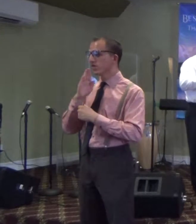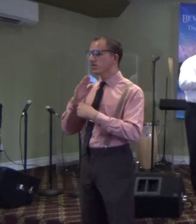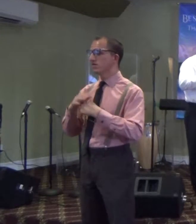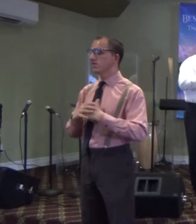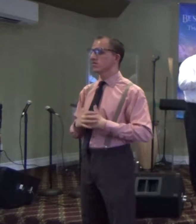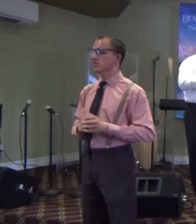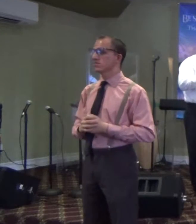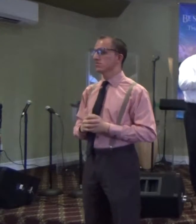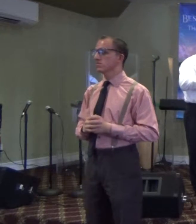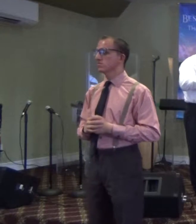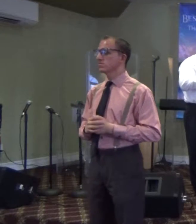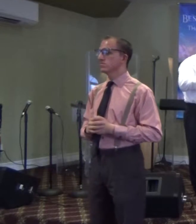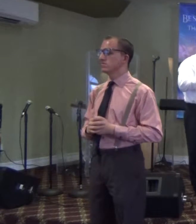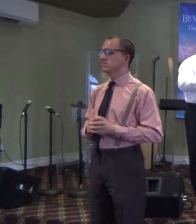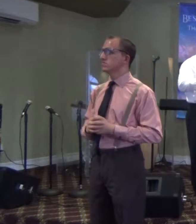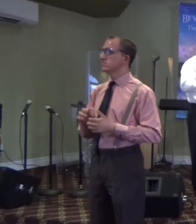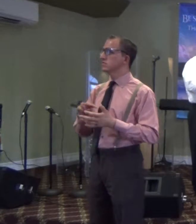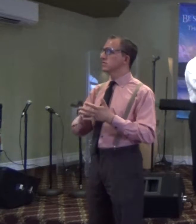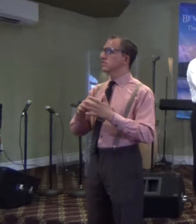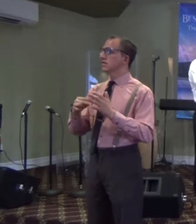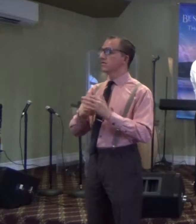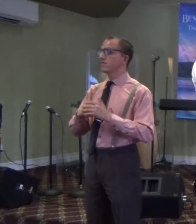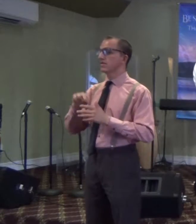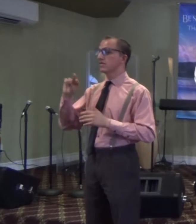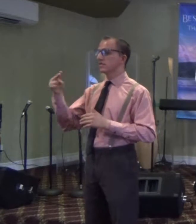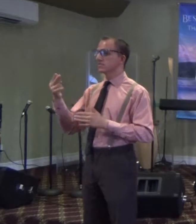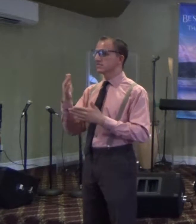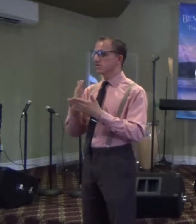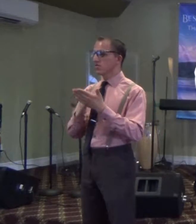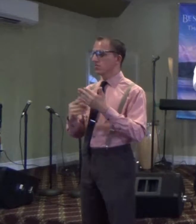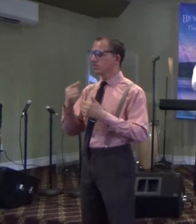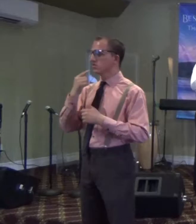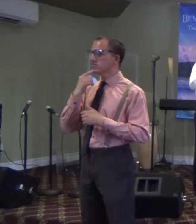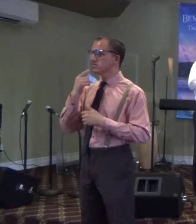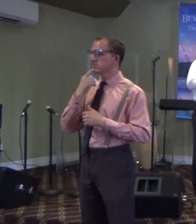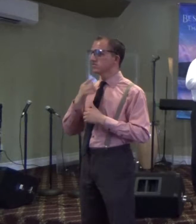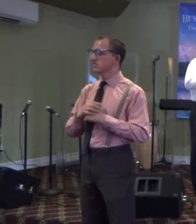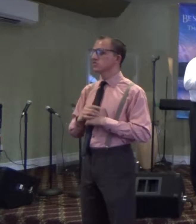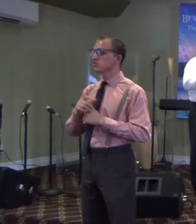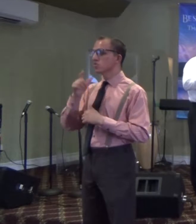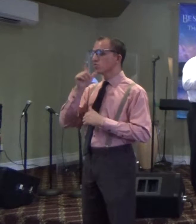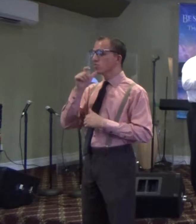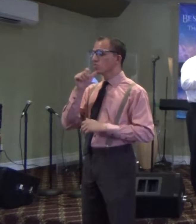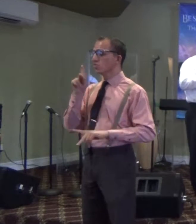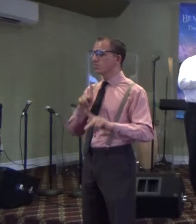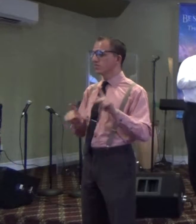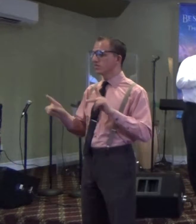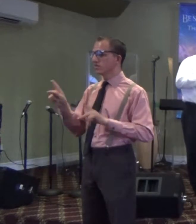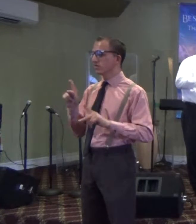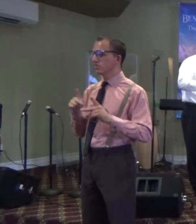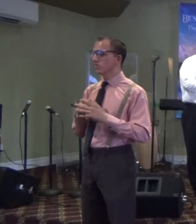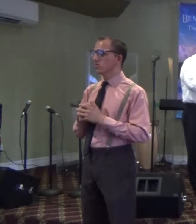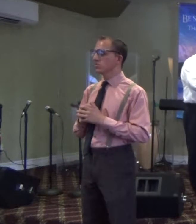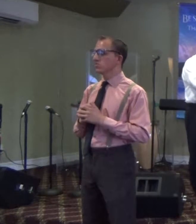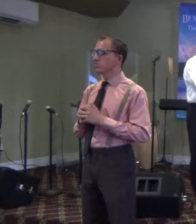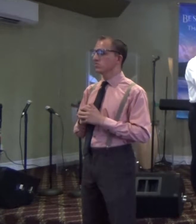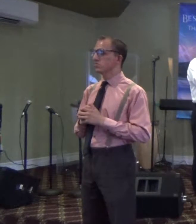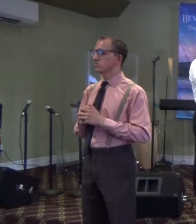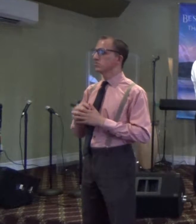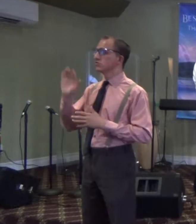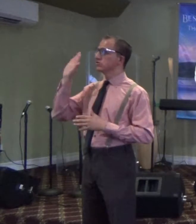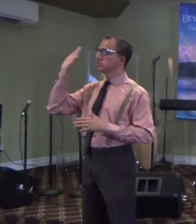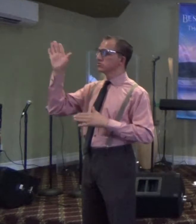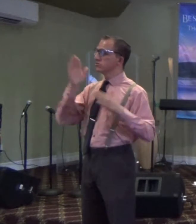God, Luego fíjense lo que dice la and then segunda look at what parte. the second part says, Aquellos those que conforme